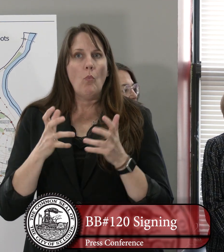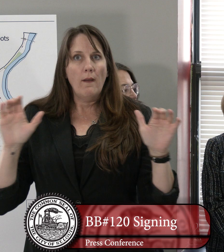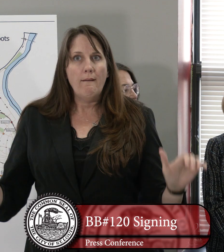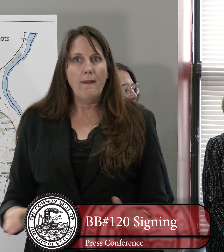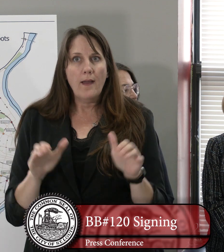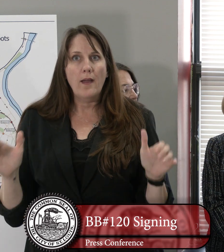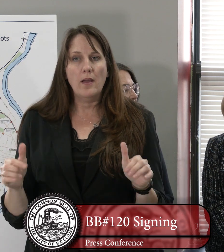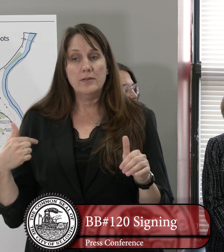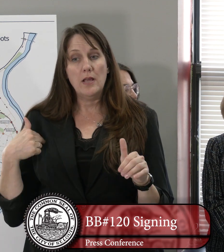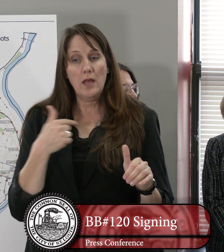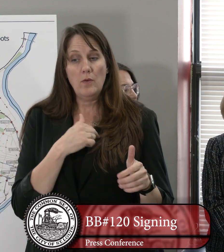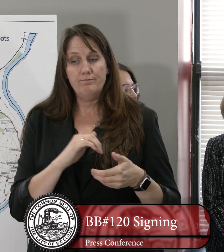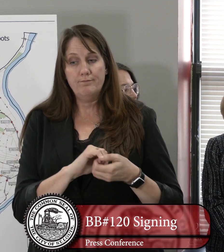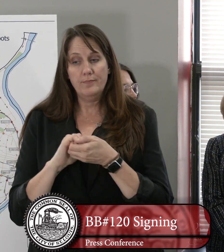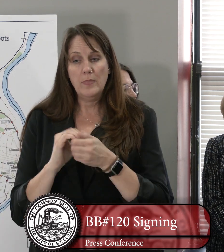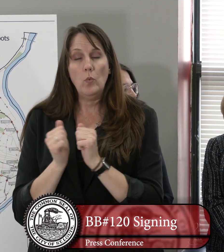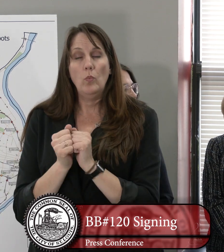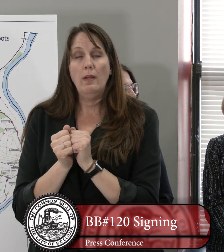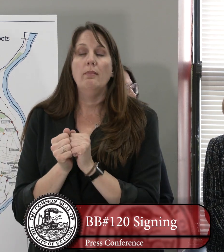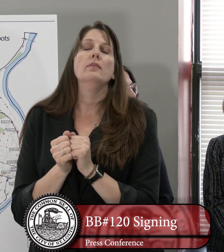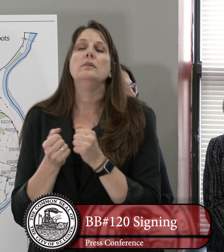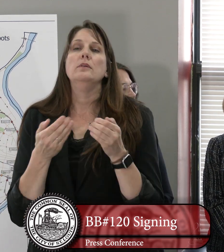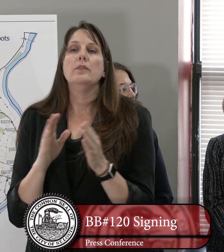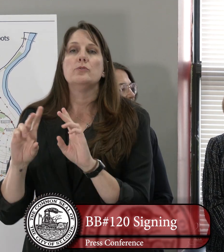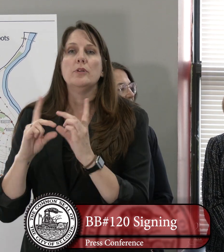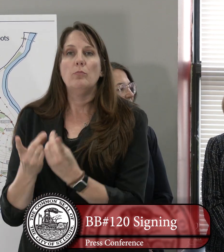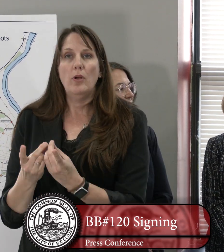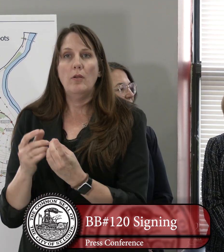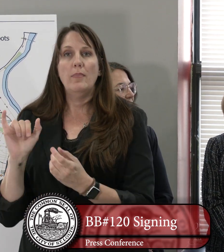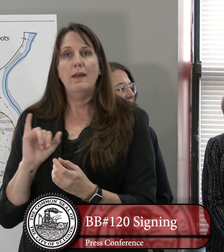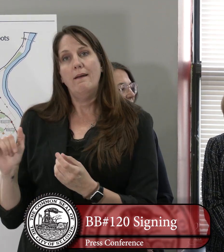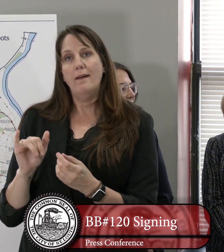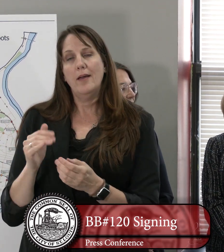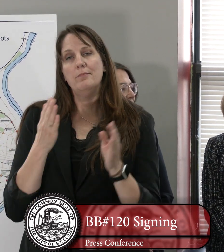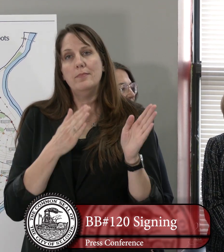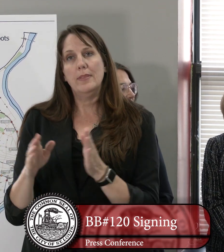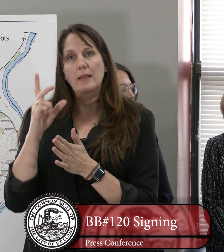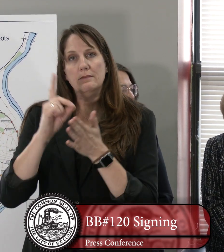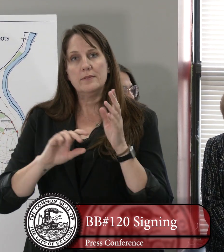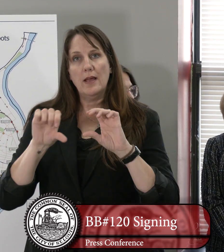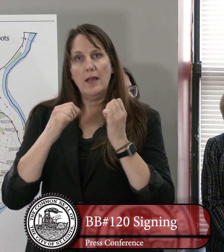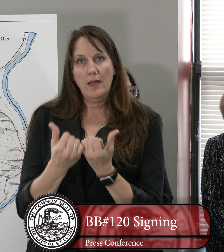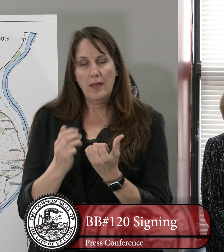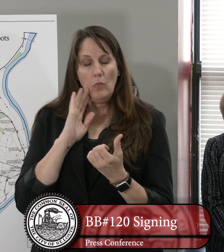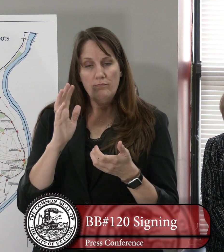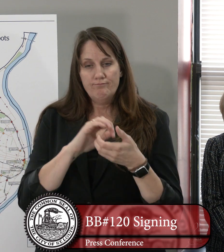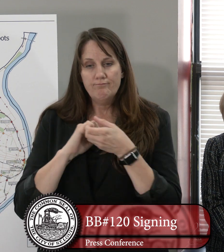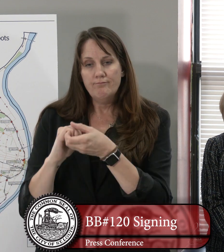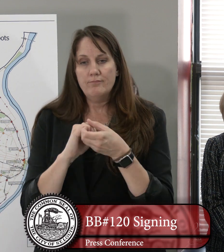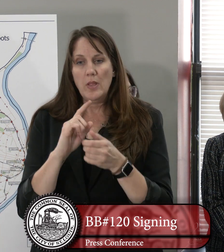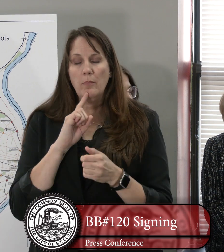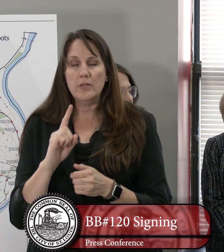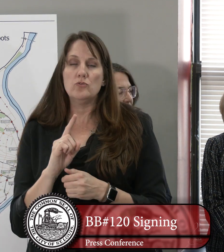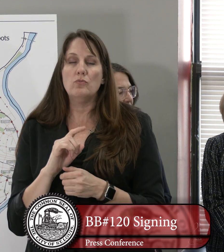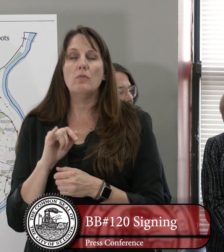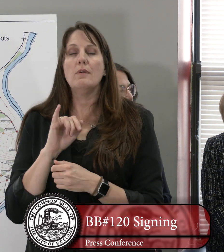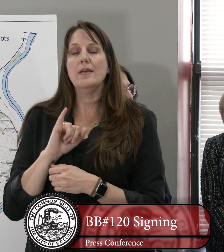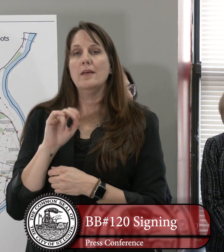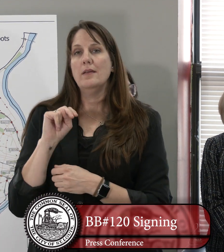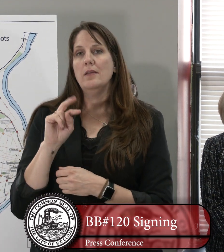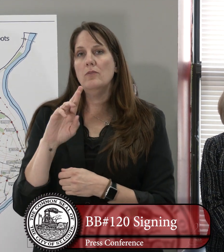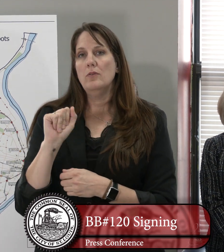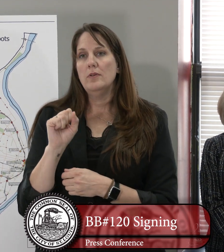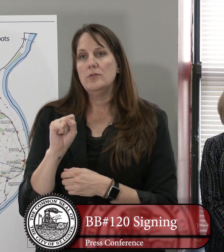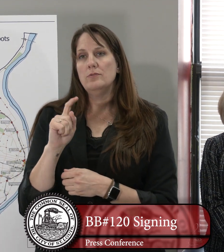in conjunction with the street department and our planning and design agency, will work together to move these infrastructure improvements forward on a